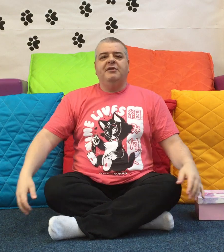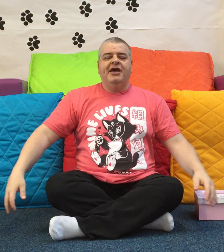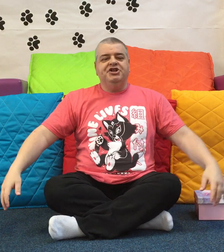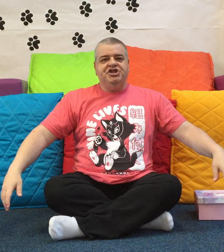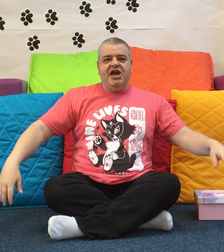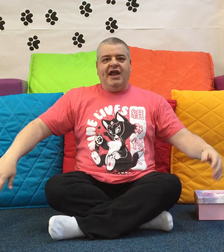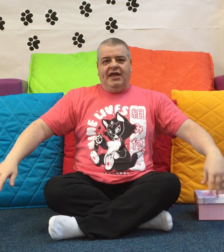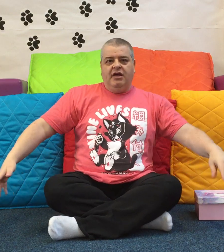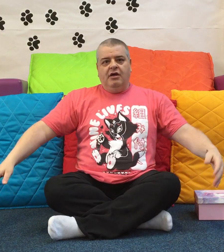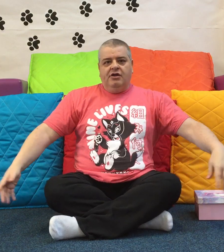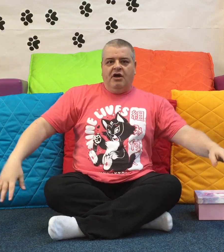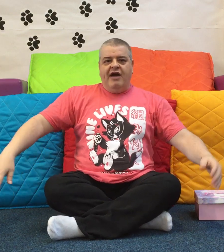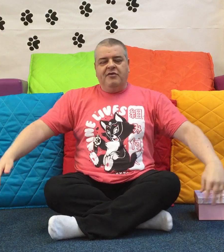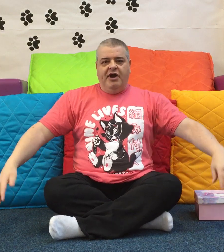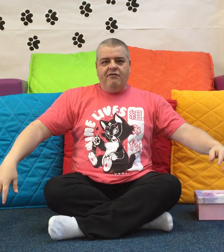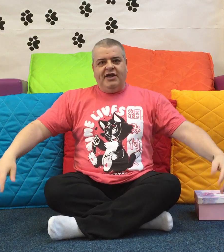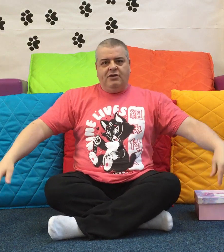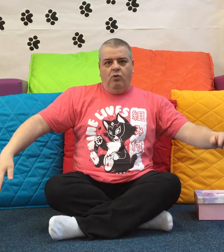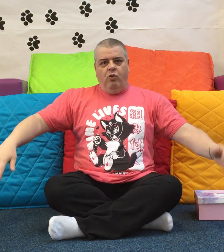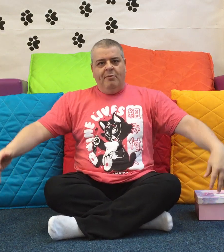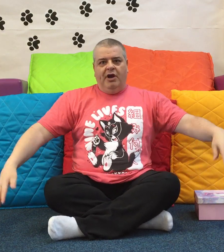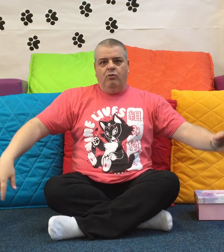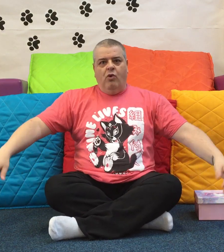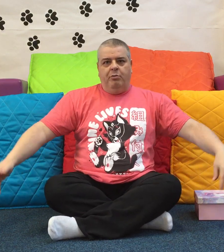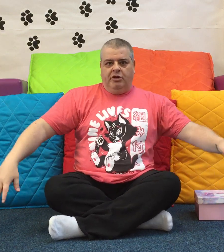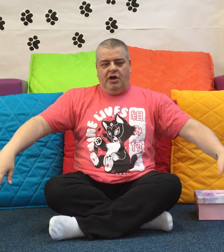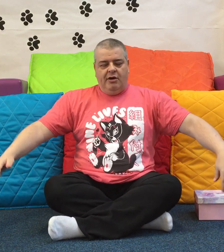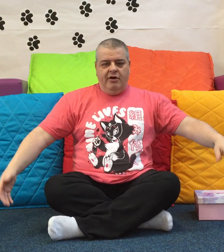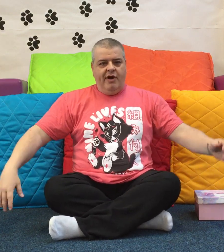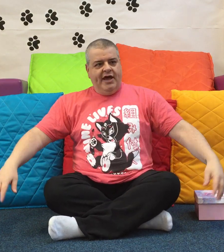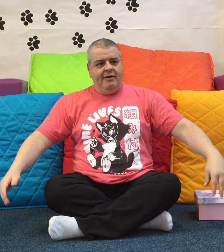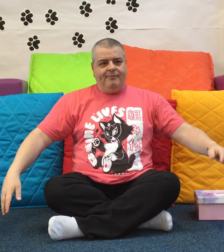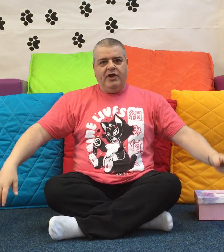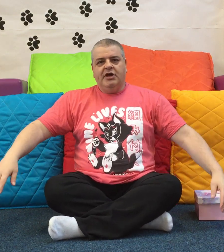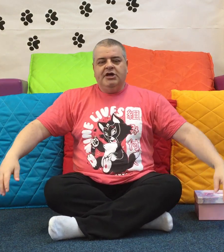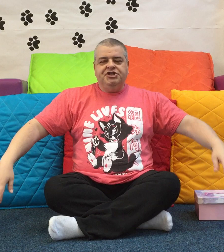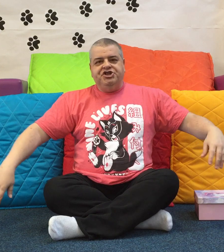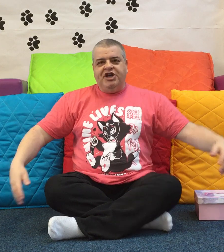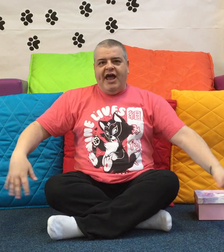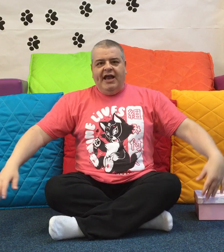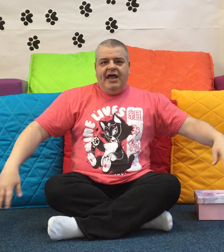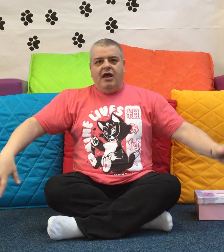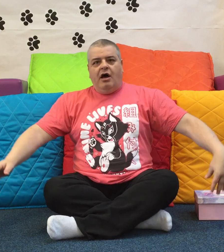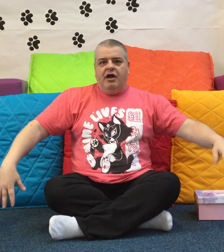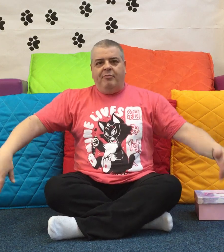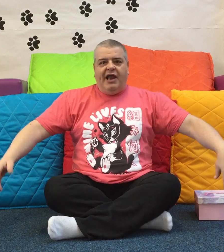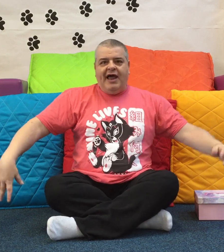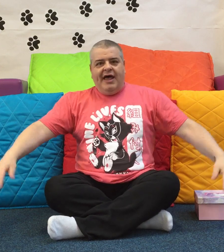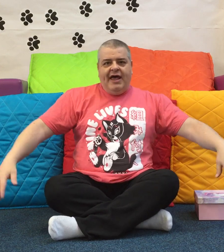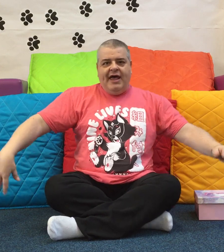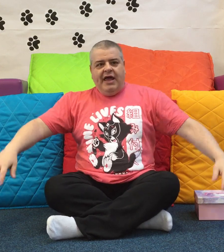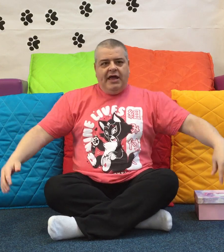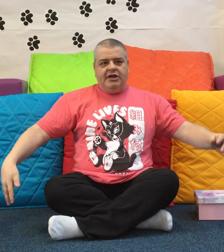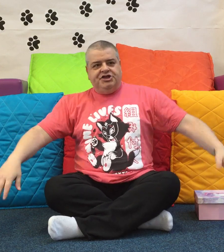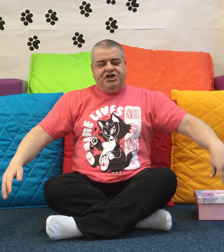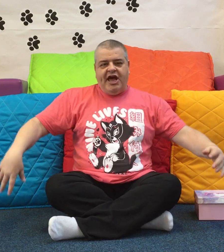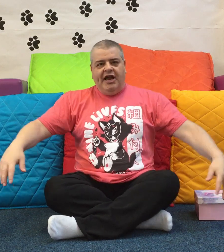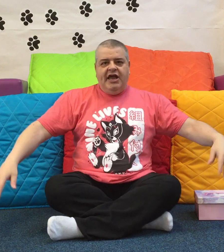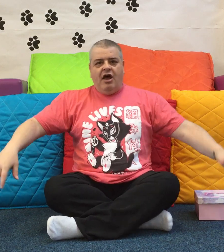to be a jelly. So everybody ready to wibble and wobble? Are we ready? Jelly on a plate, jelly